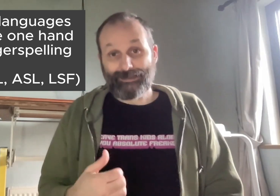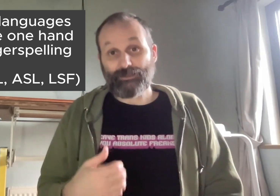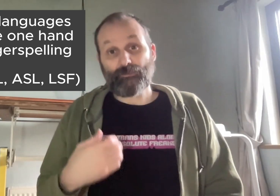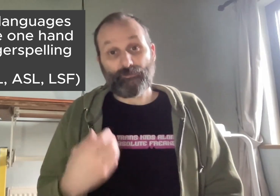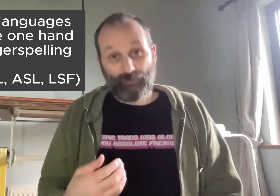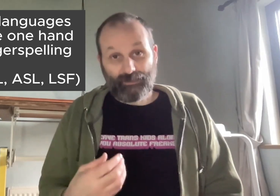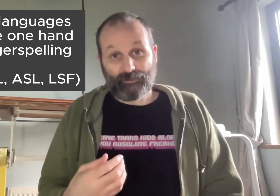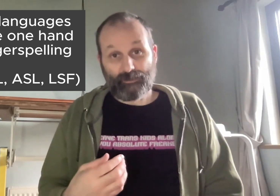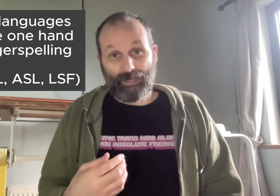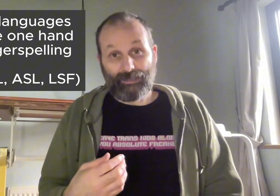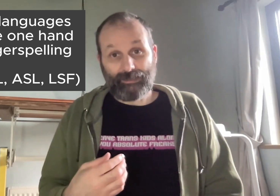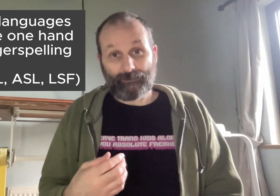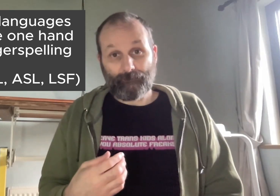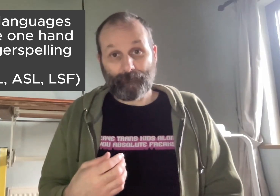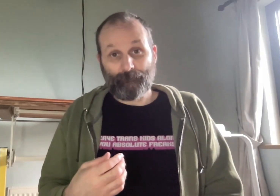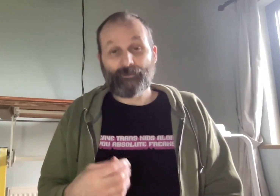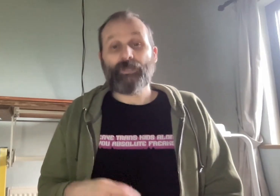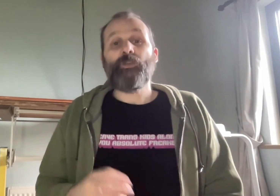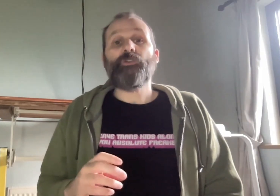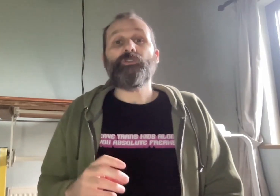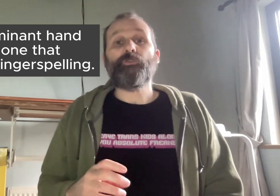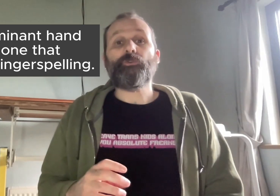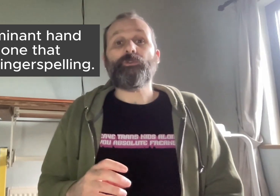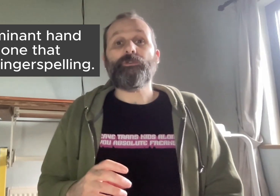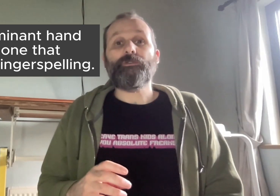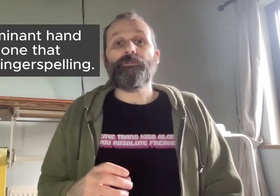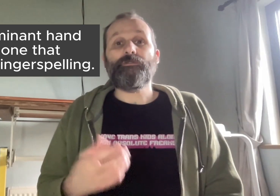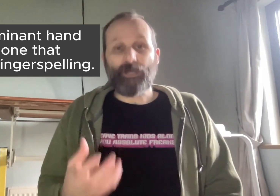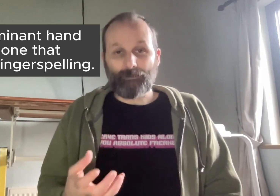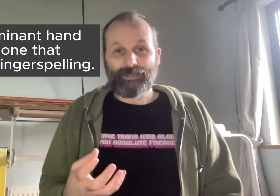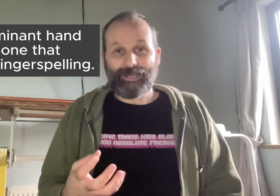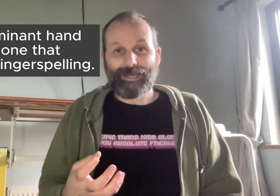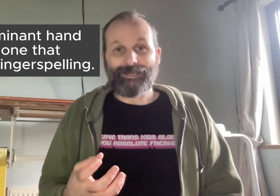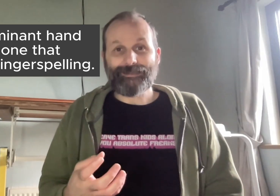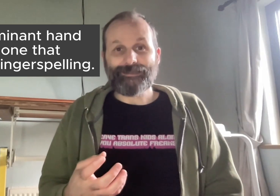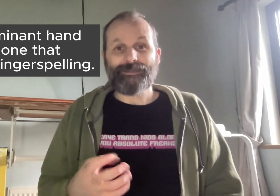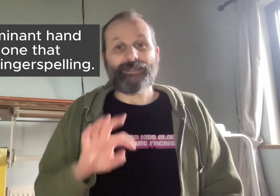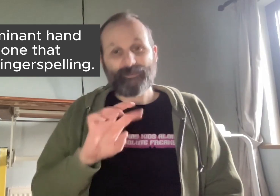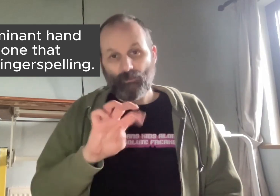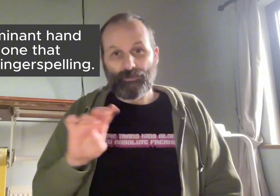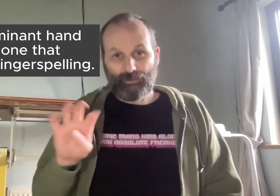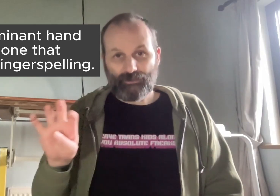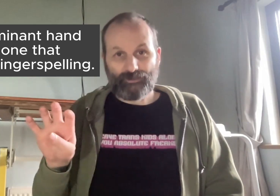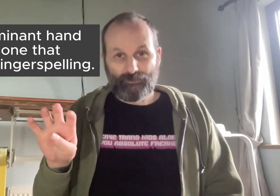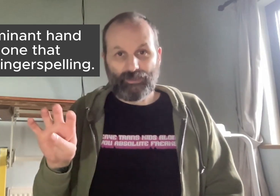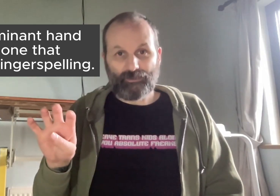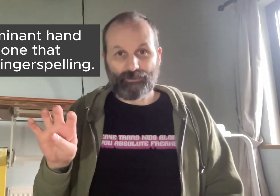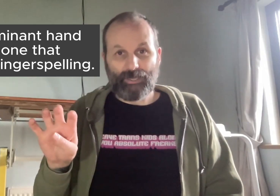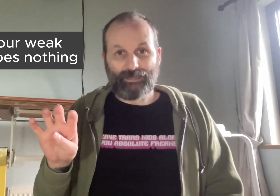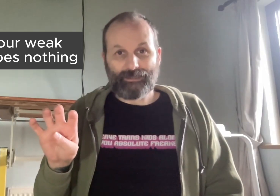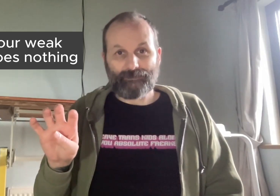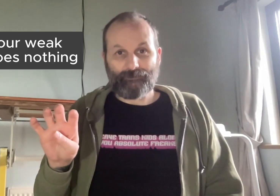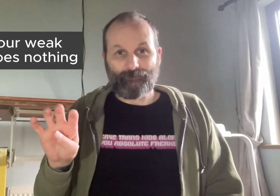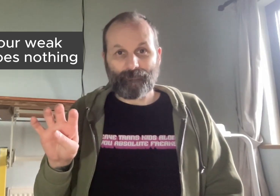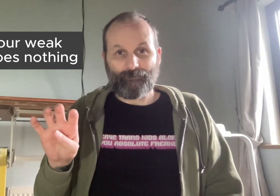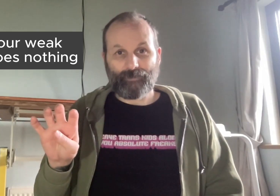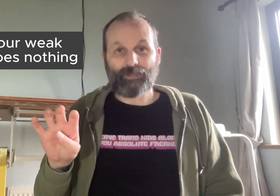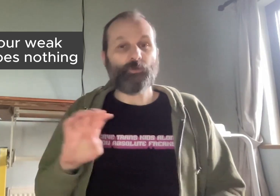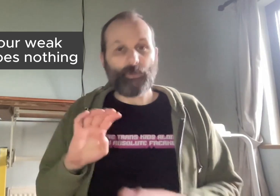hand for fingerspelling, your dominant hand is the one that does the fingerspelling, and your